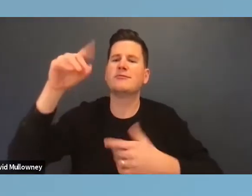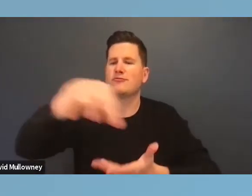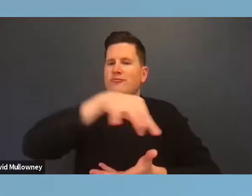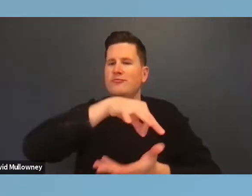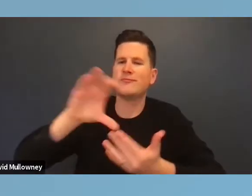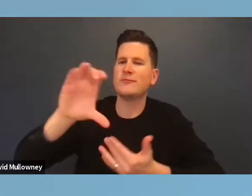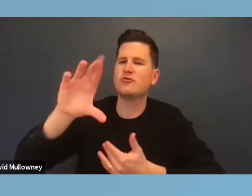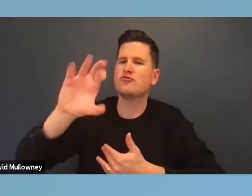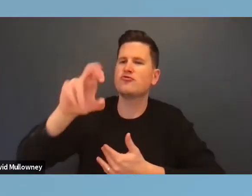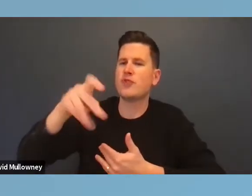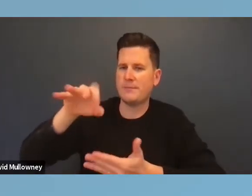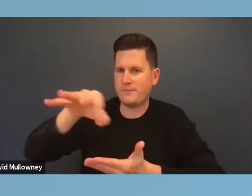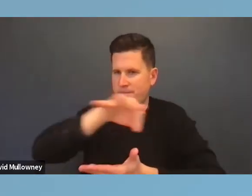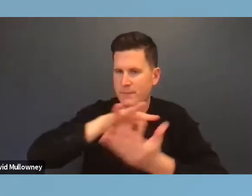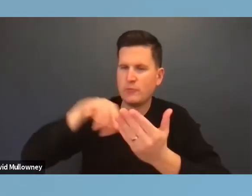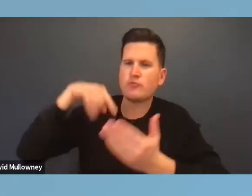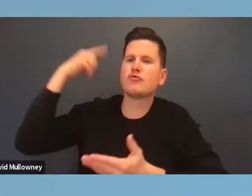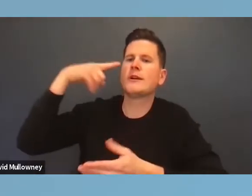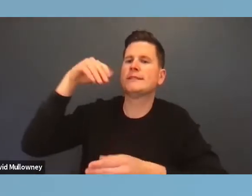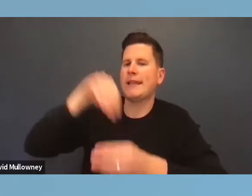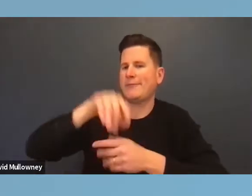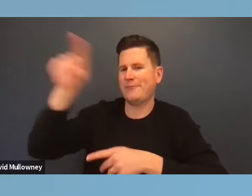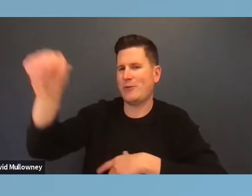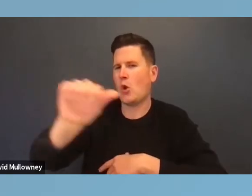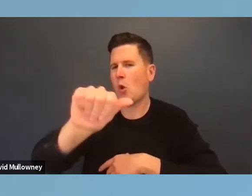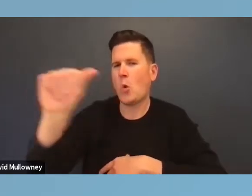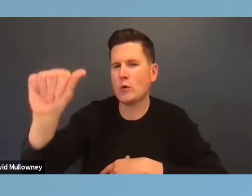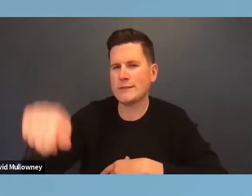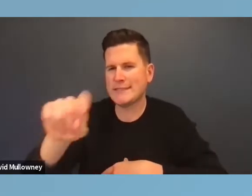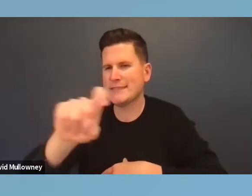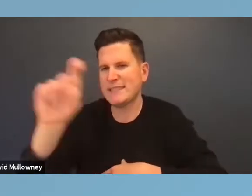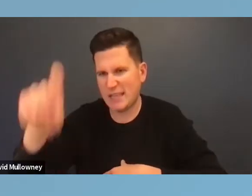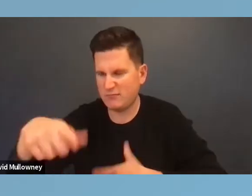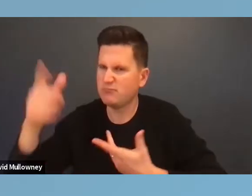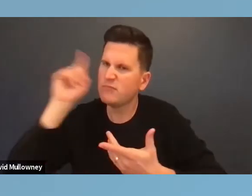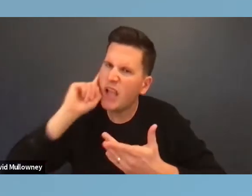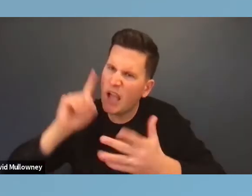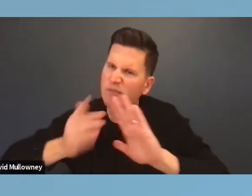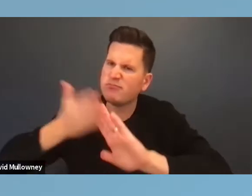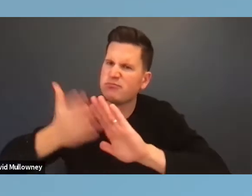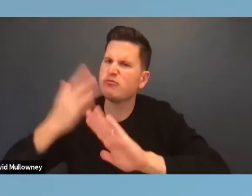we go into hearing restaurants. There is the crazy.